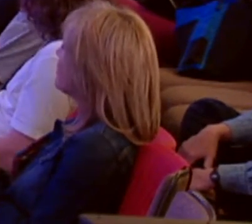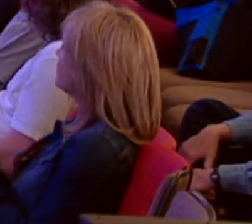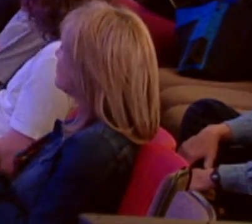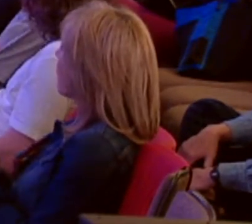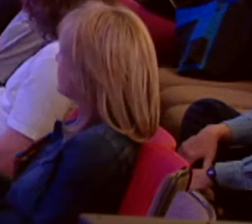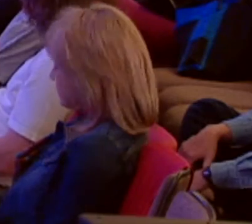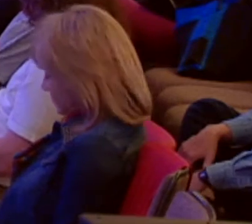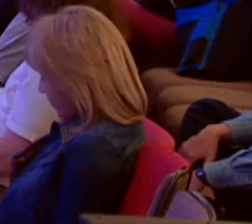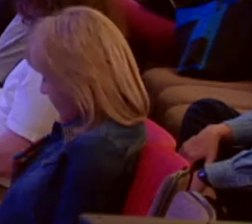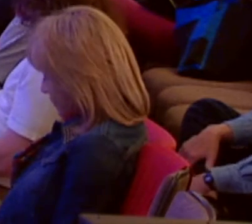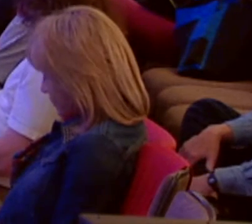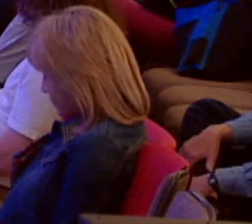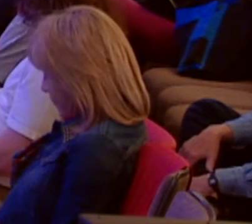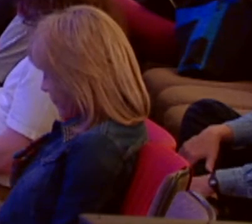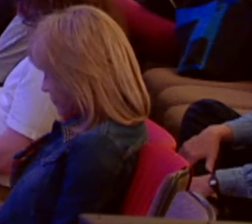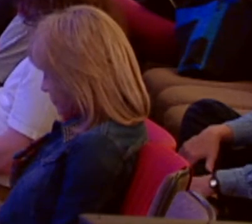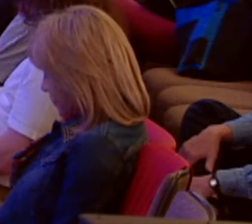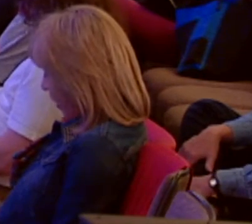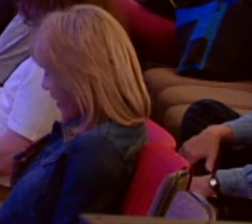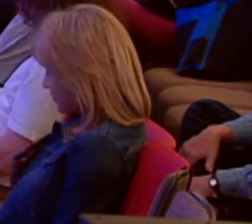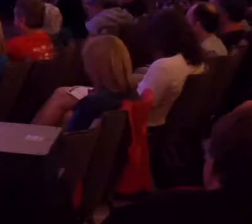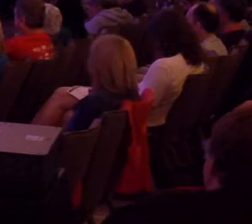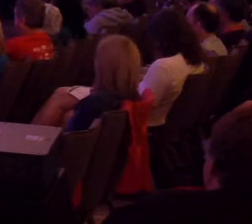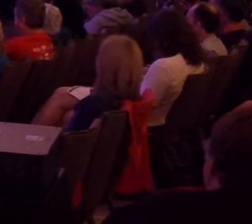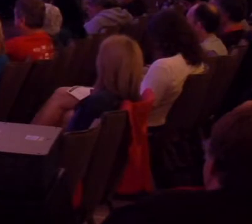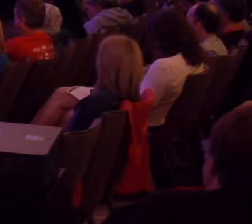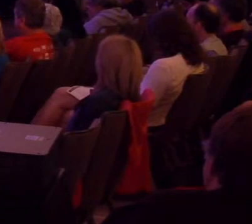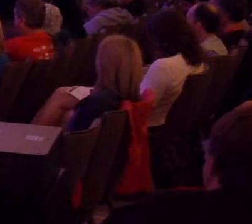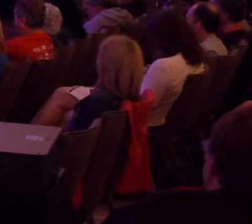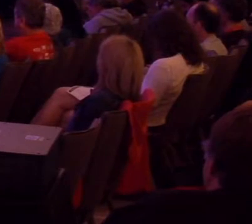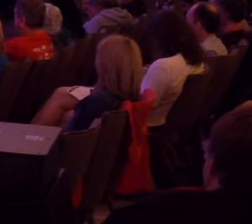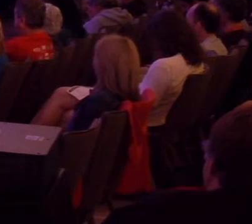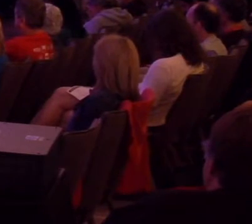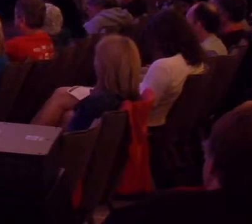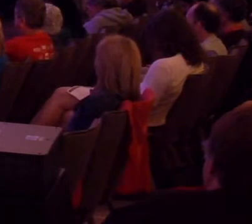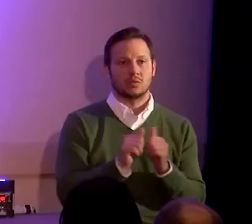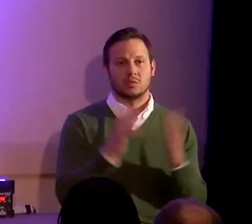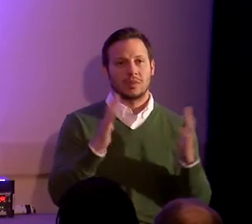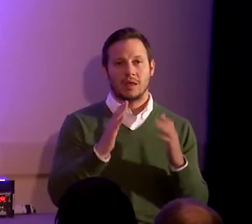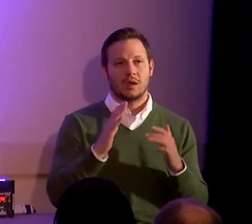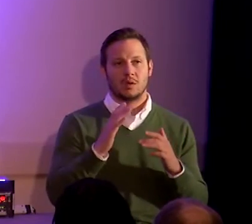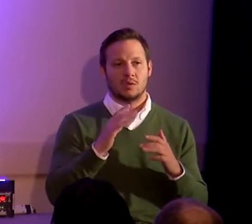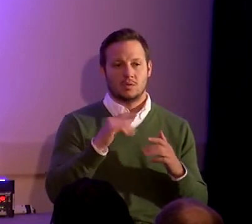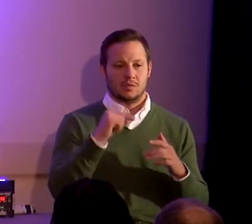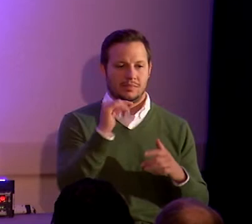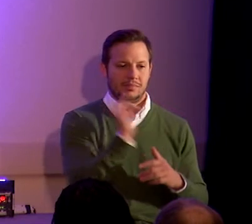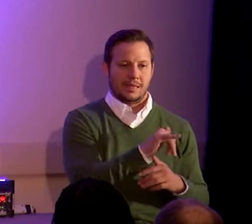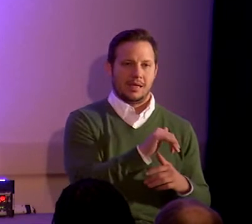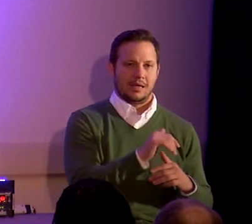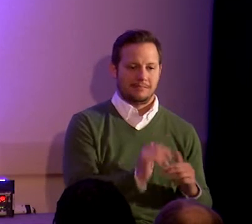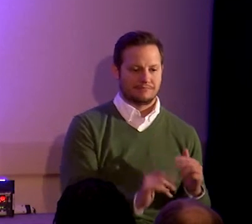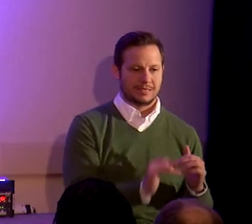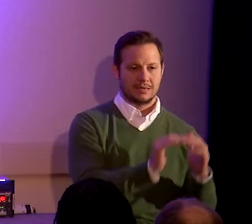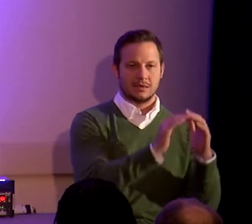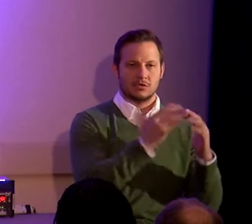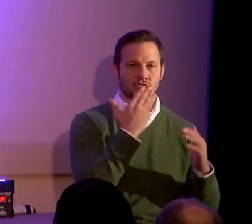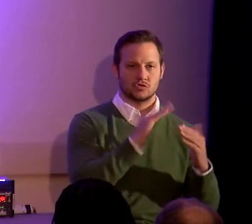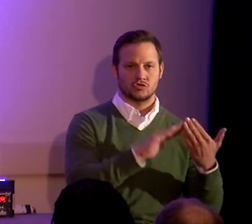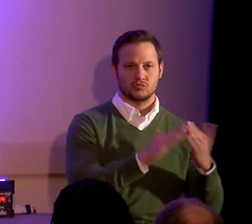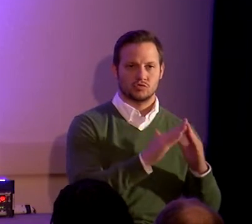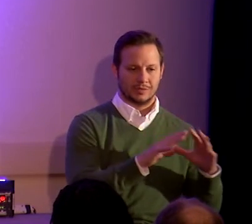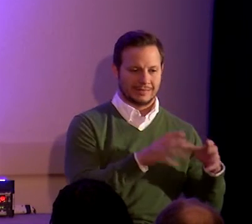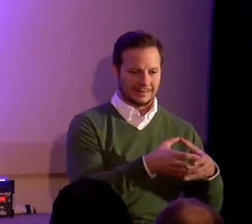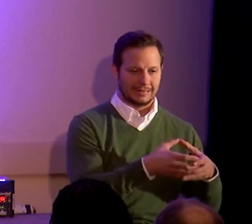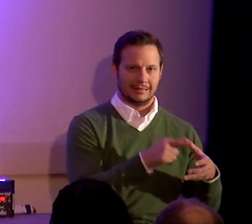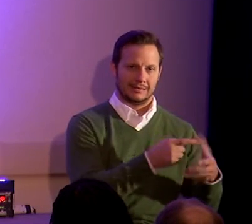Again, what I want to make clear is that I wouldn't have been able to do it. I wouldn't have felt comfortable doing it without this community, right? And that